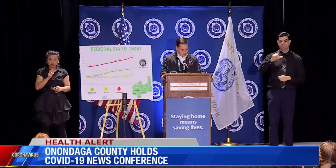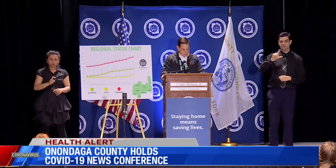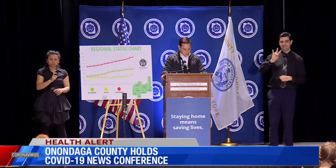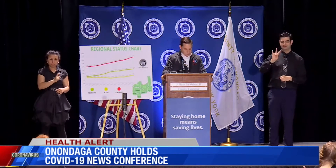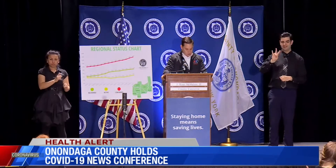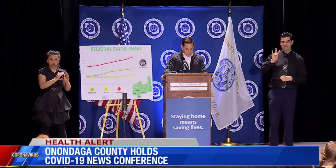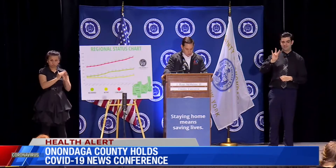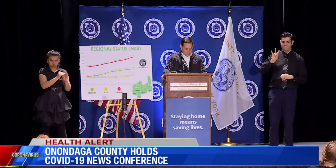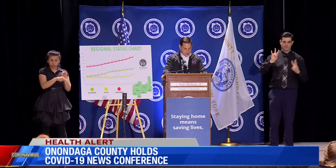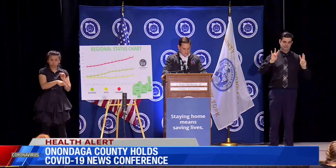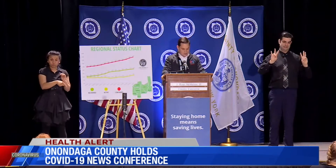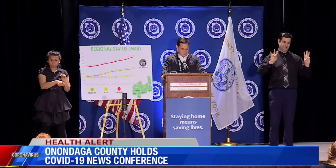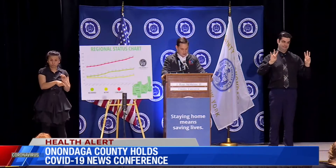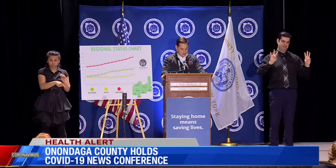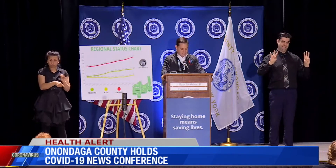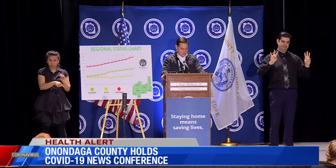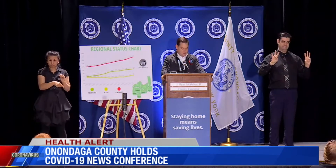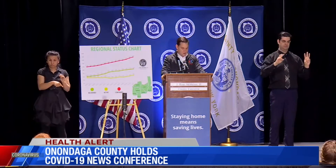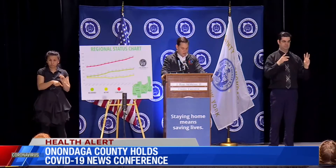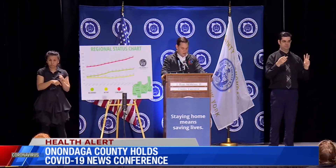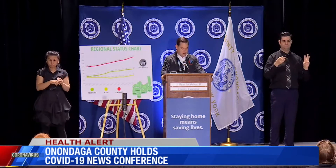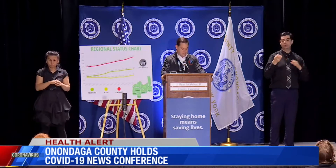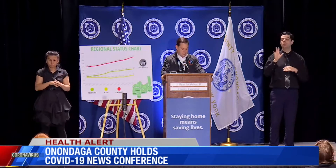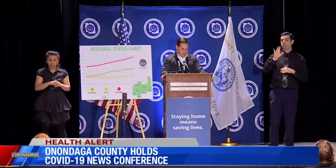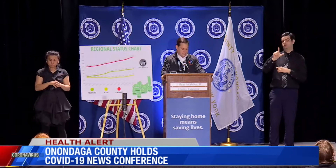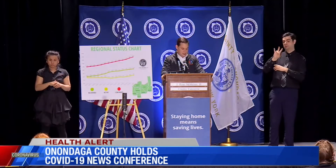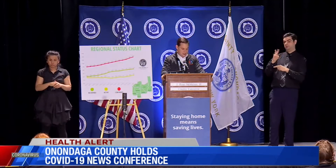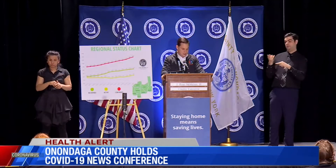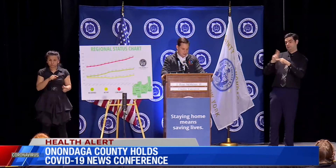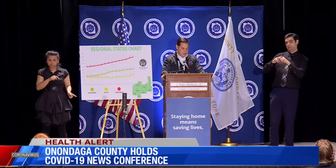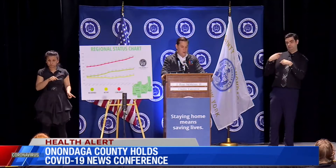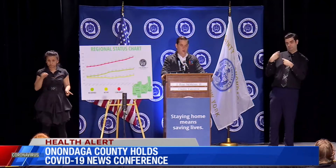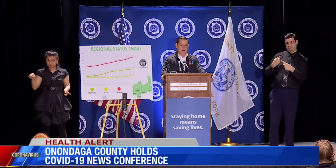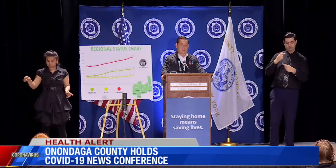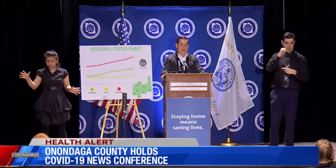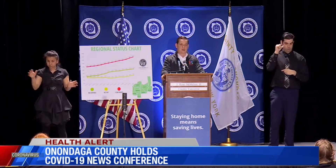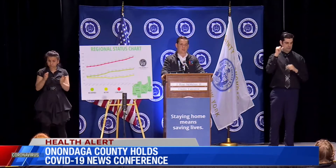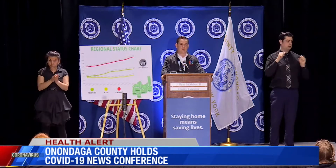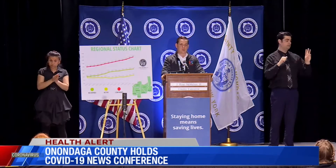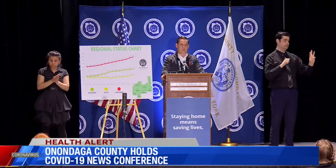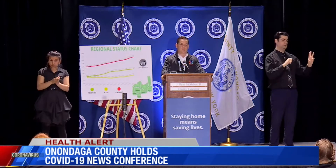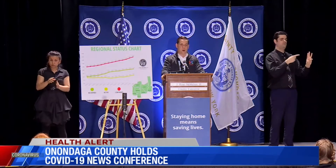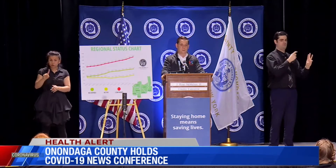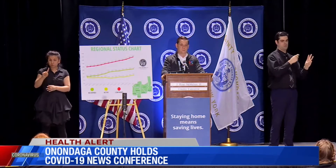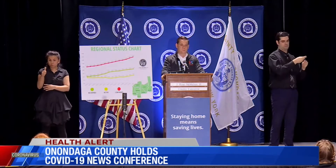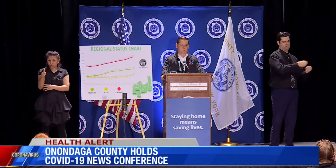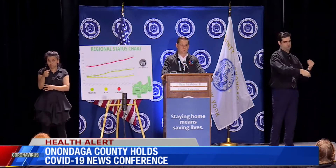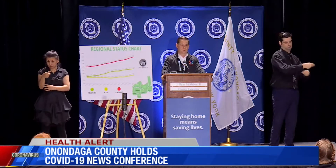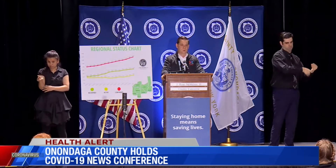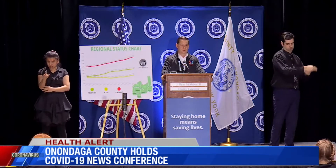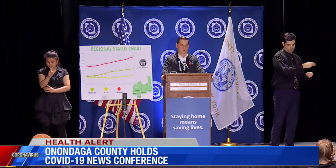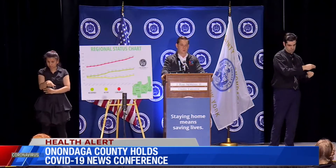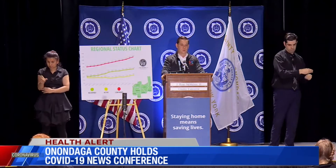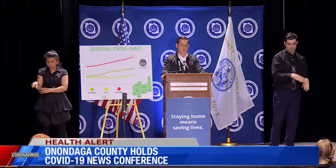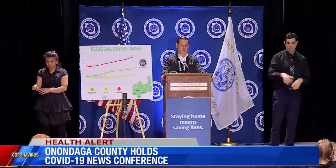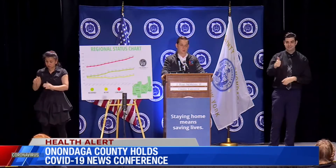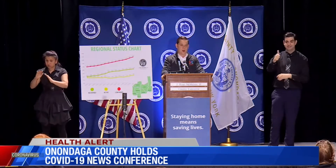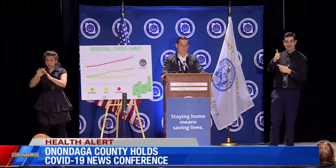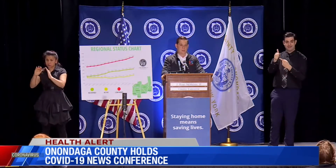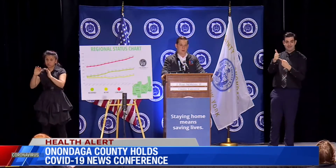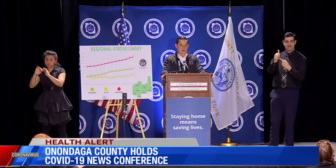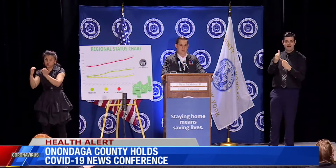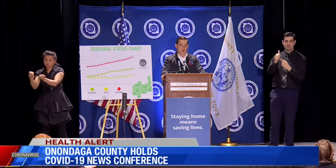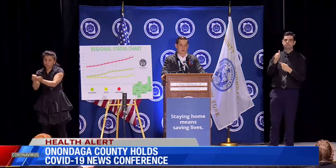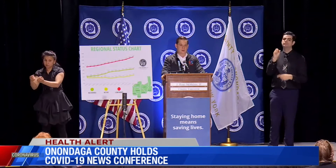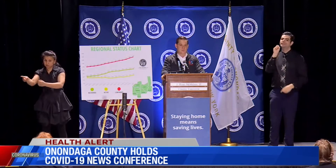facilities. So we have 16 affiliated or contacts. We have 11 community spread. So the community